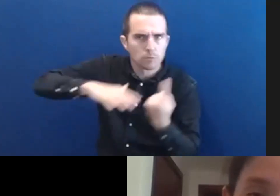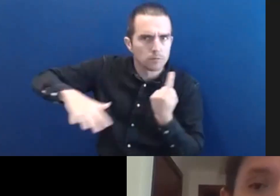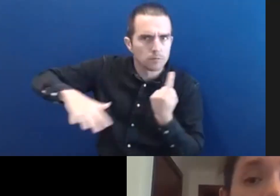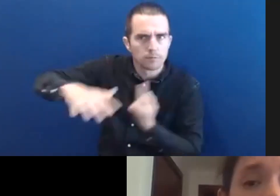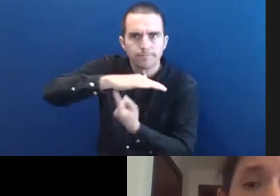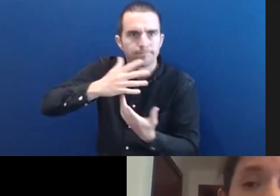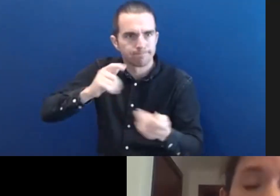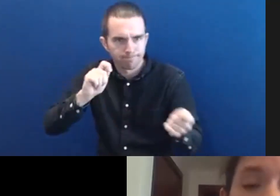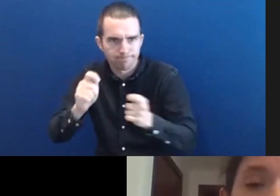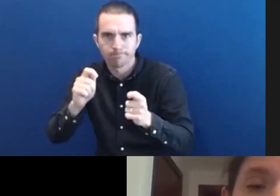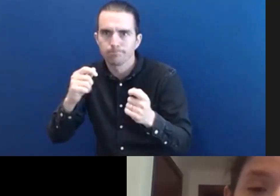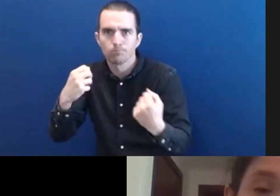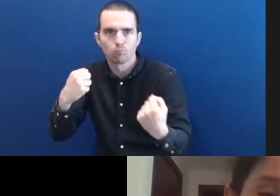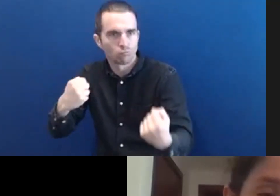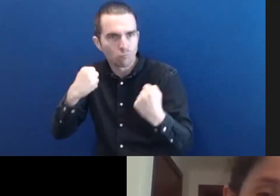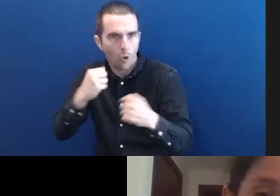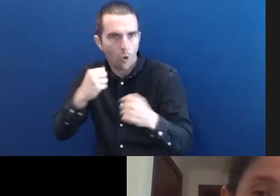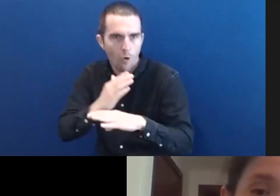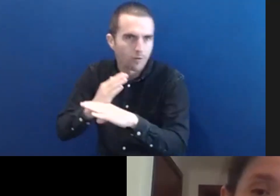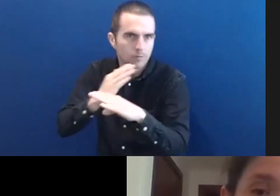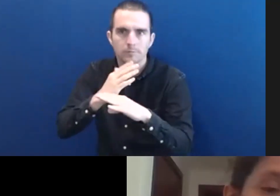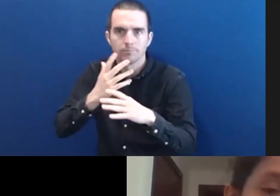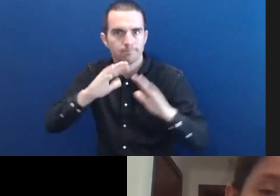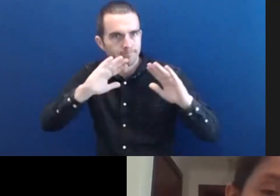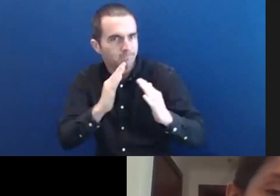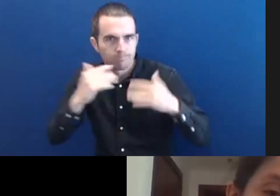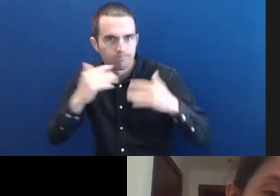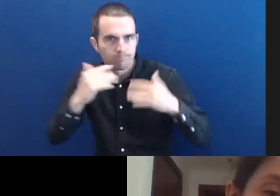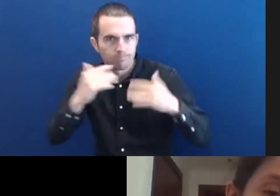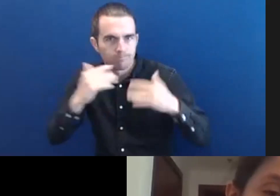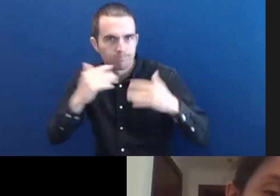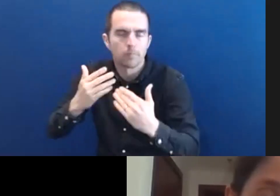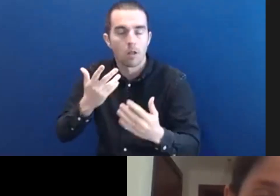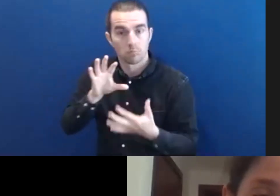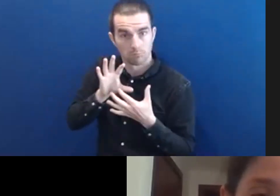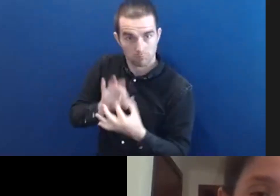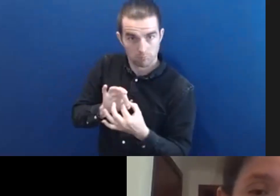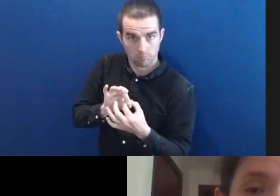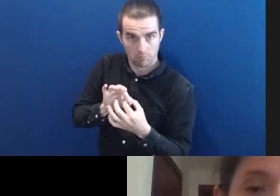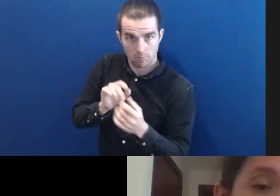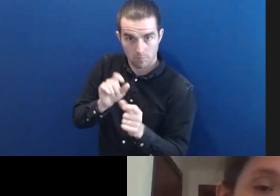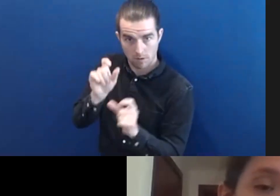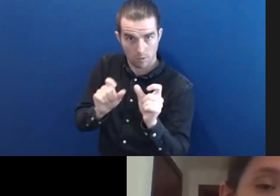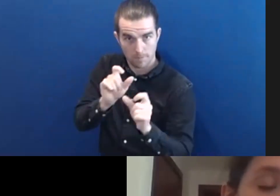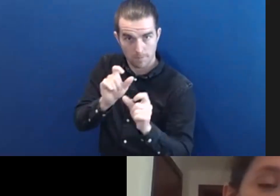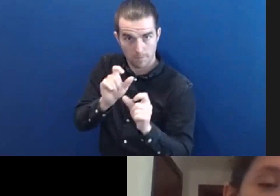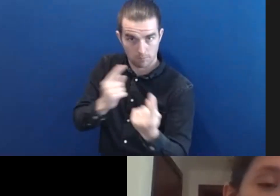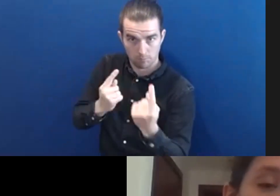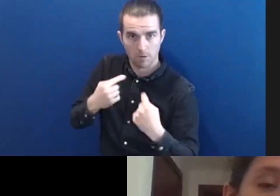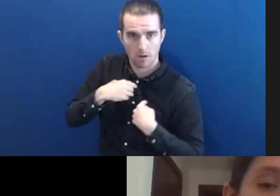on this. To be honest, I think spaces like this is what we're missing a little bit from our